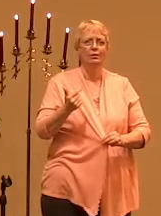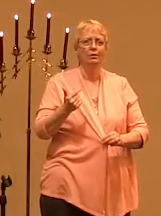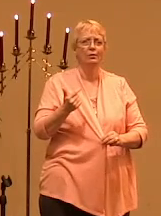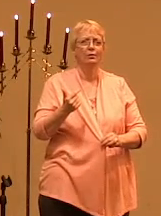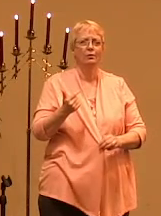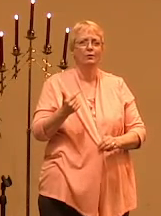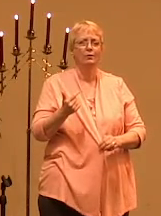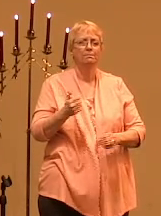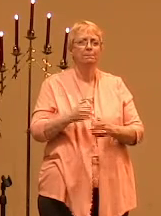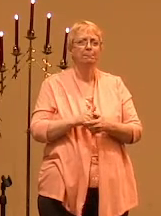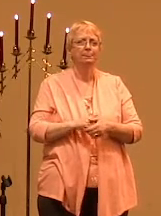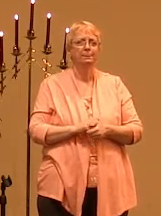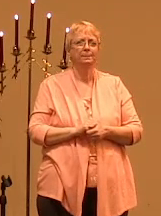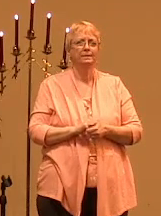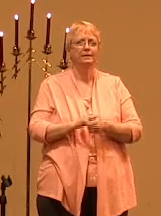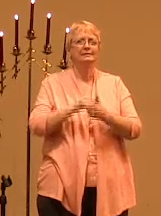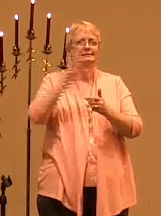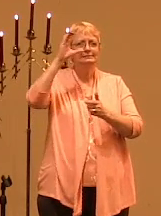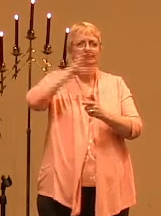all.